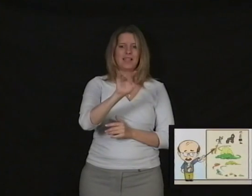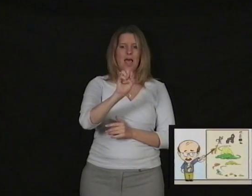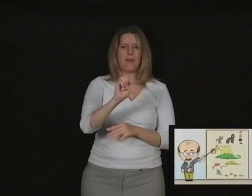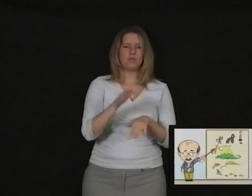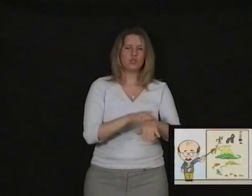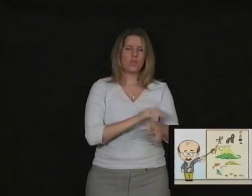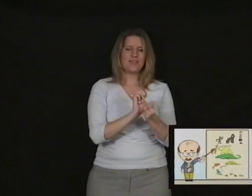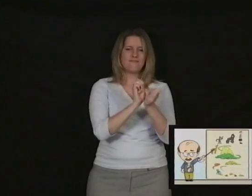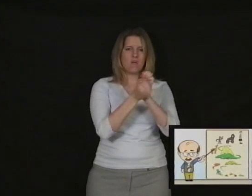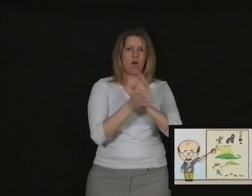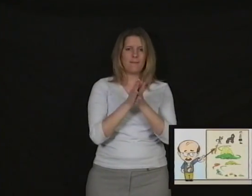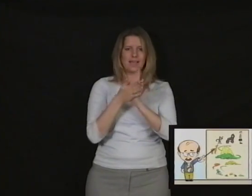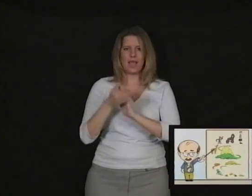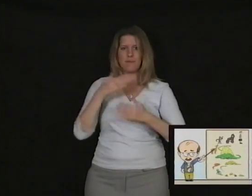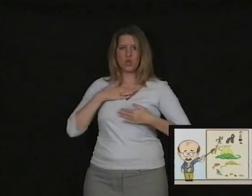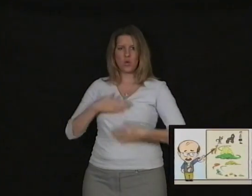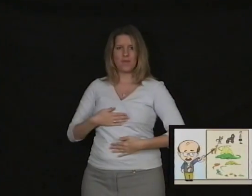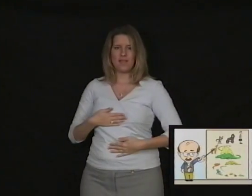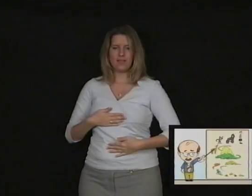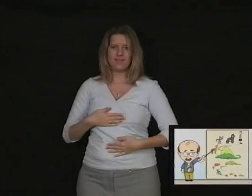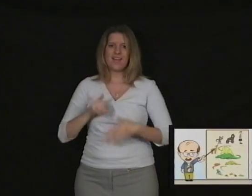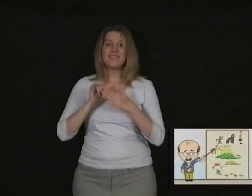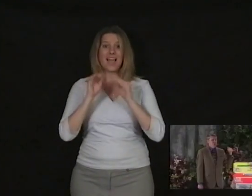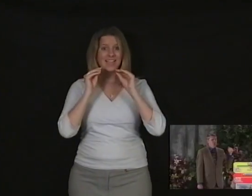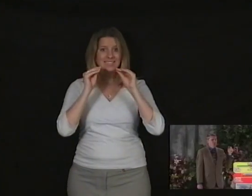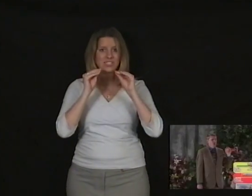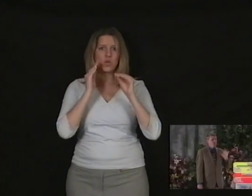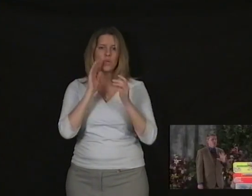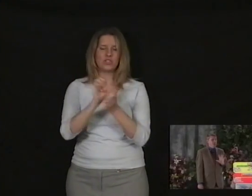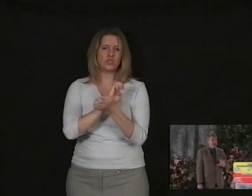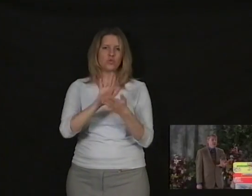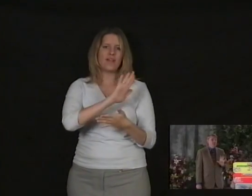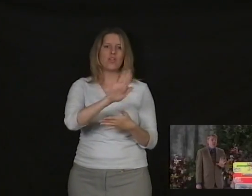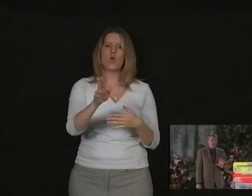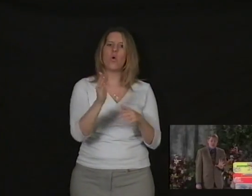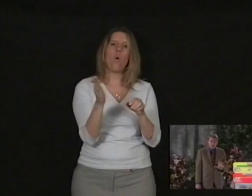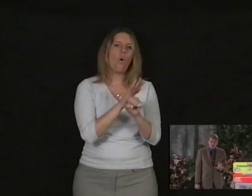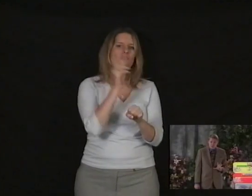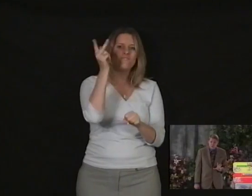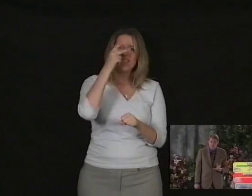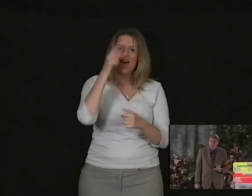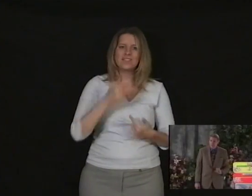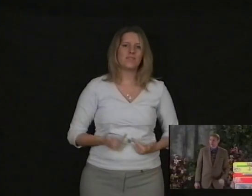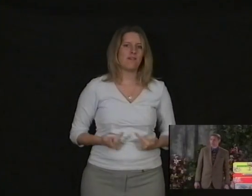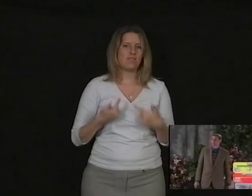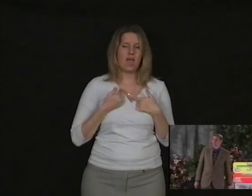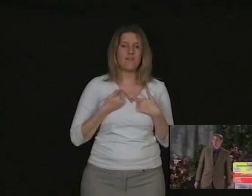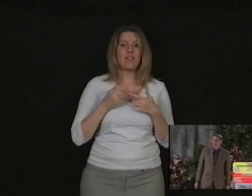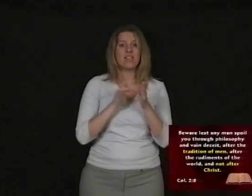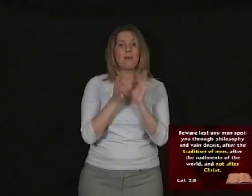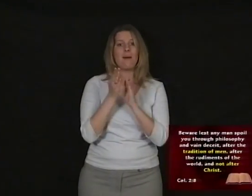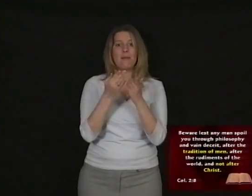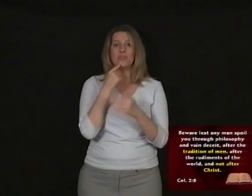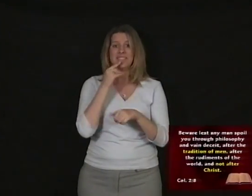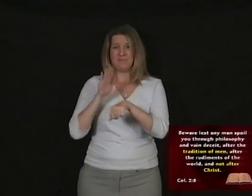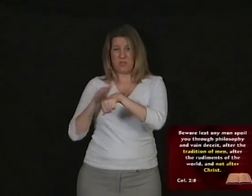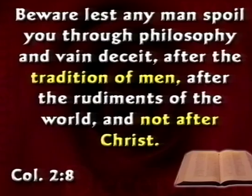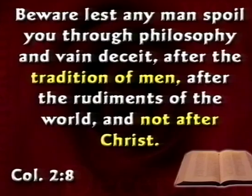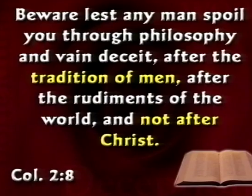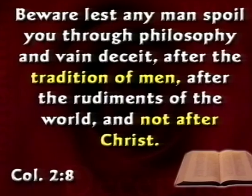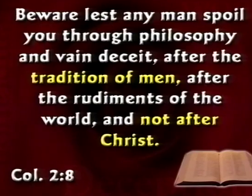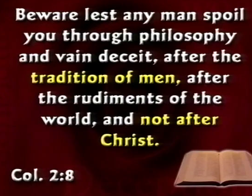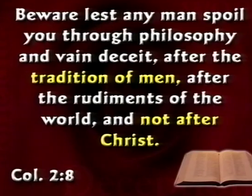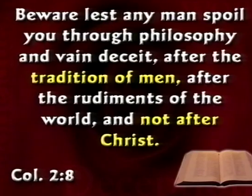slowly evolved to a human. That teaching is going to destroy their whole philosophy of life. The Bible says, beware lest any